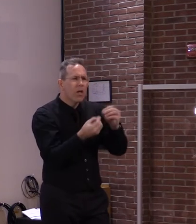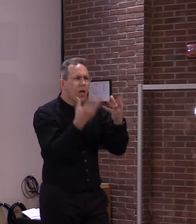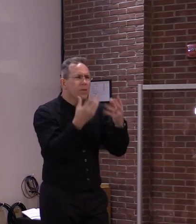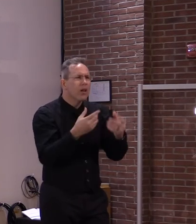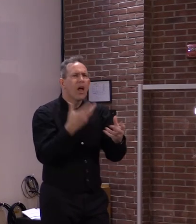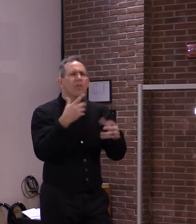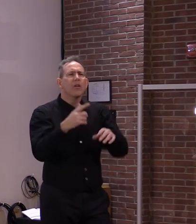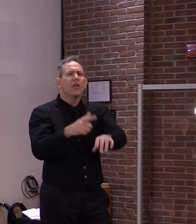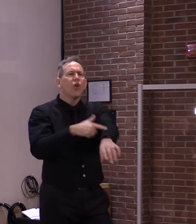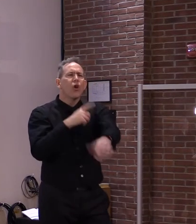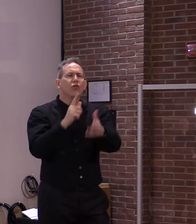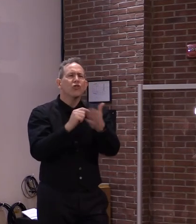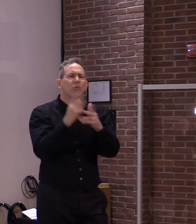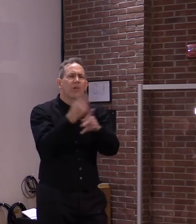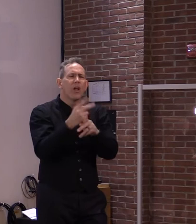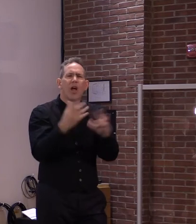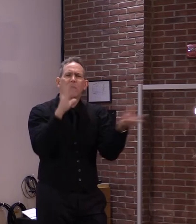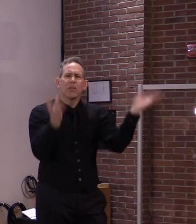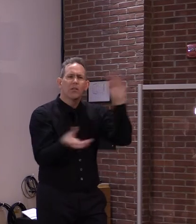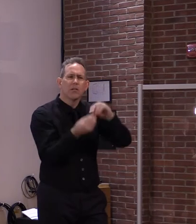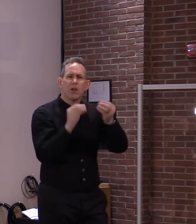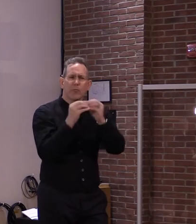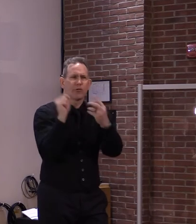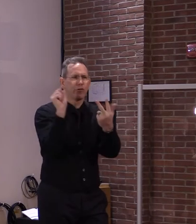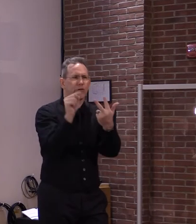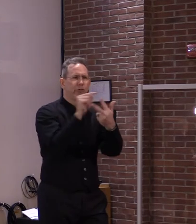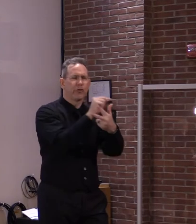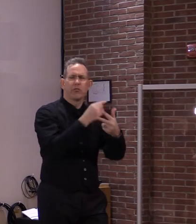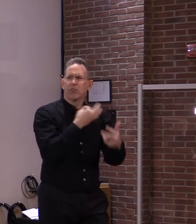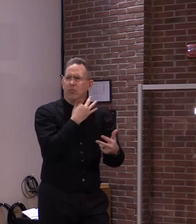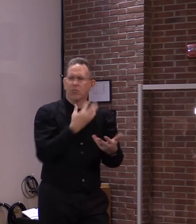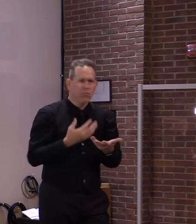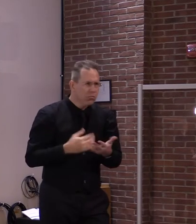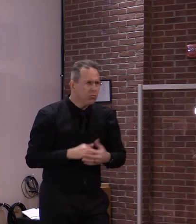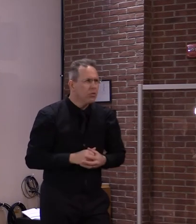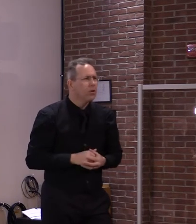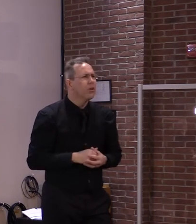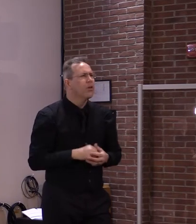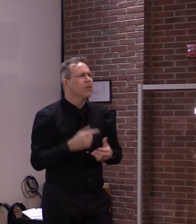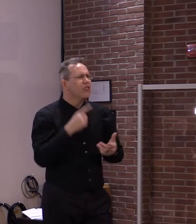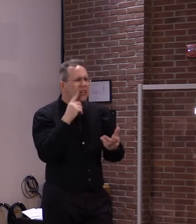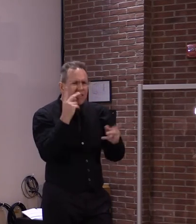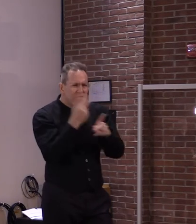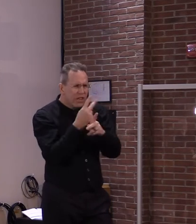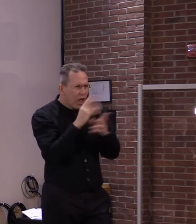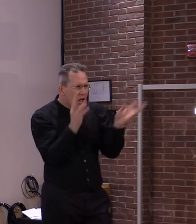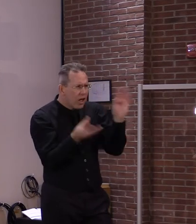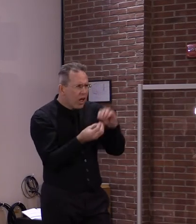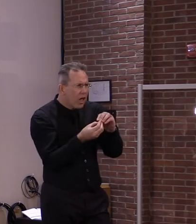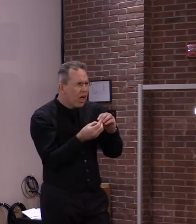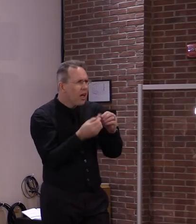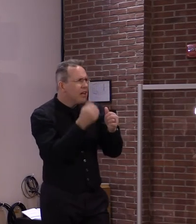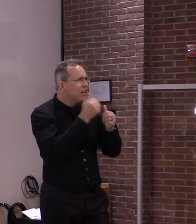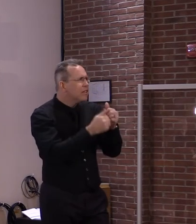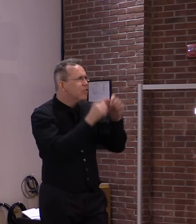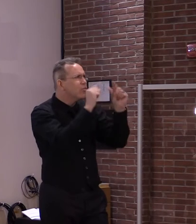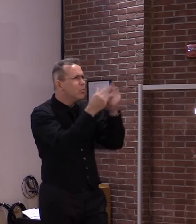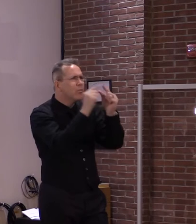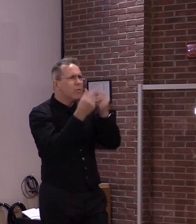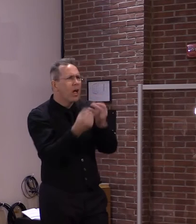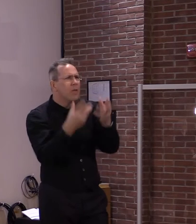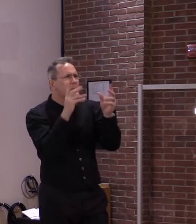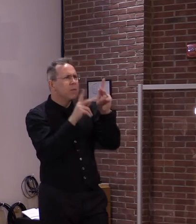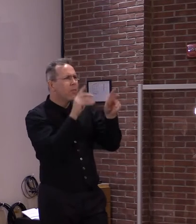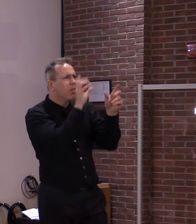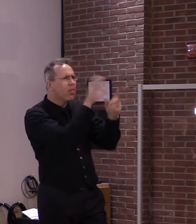you're calculating which group people are in when they get the vaccines um